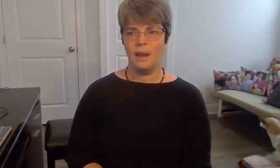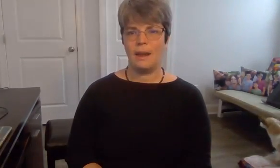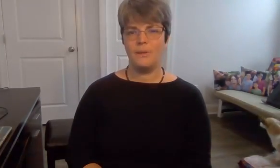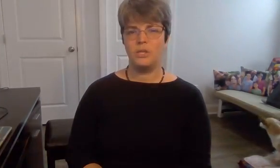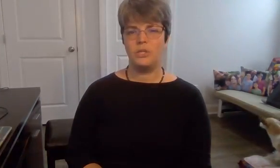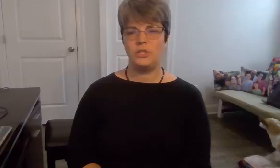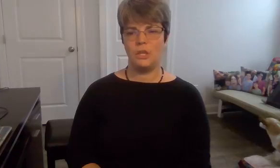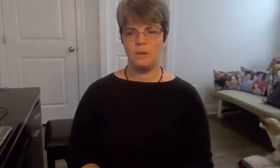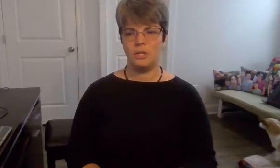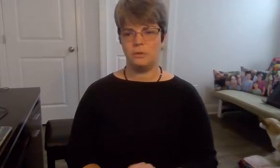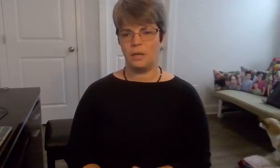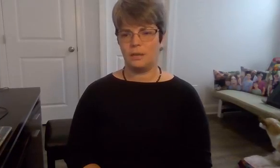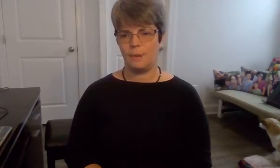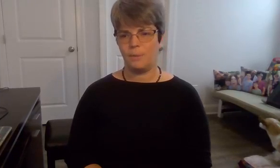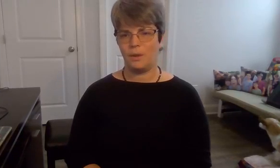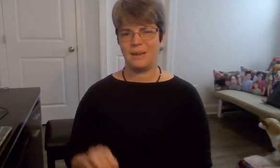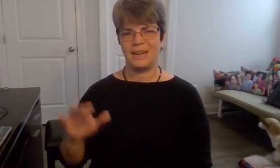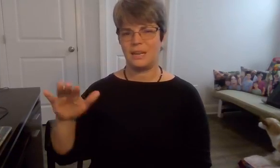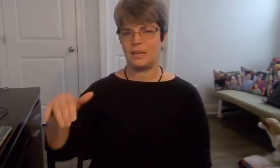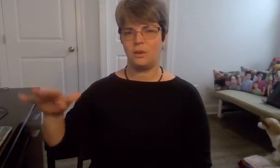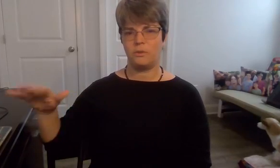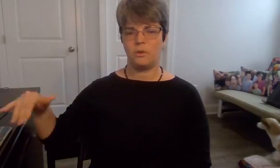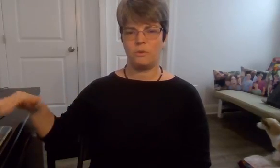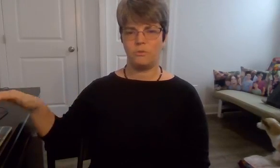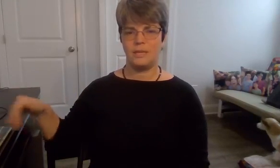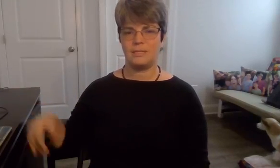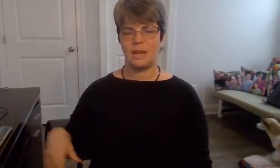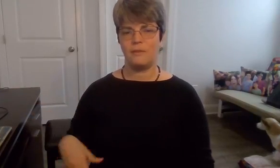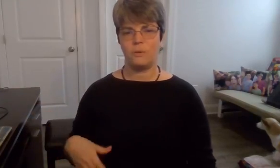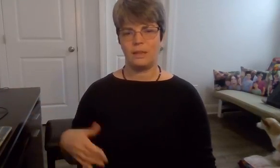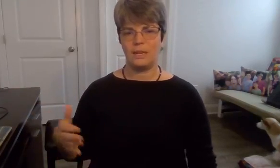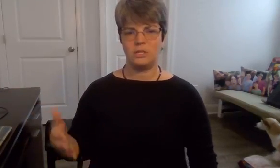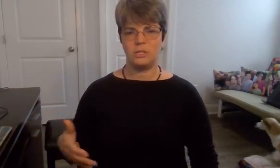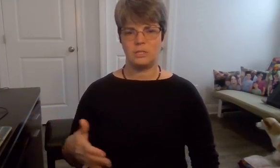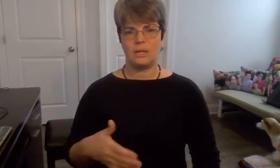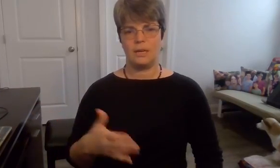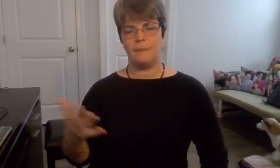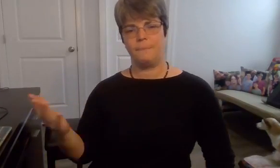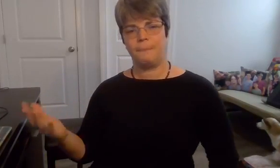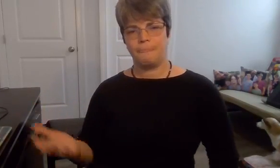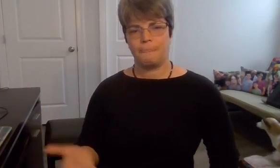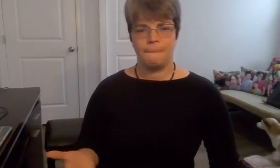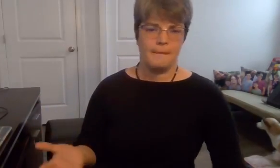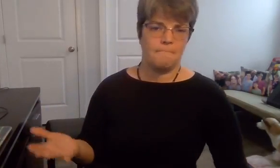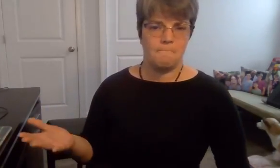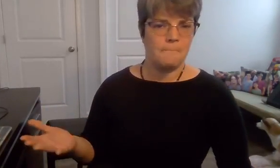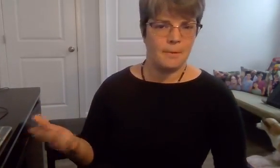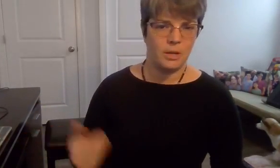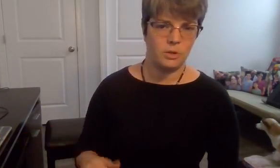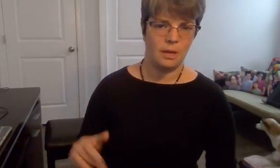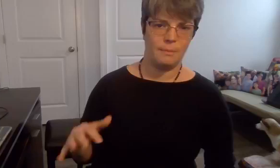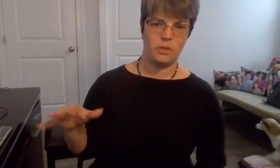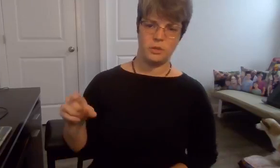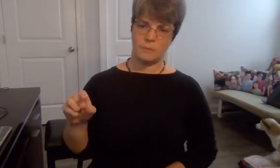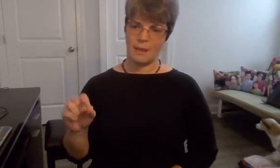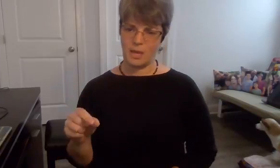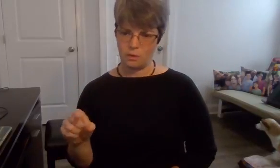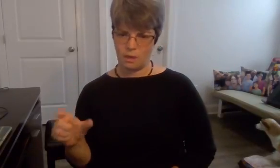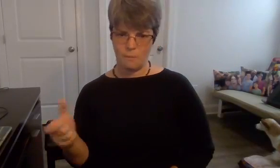right. I'm gonna do a couple. I'm kind of gonna go through these kind of quickly, just because I'm not sure how much you'll use them. I might go a couple